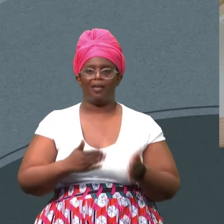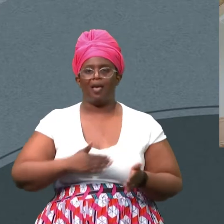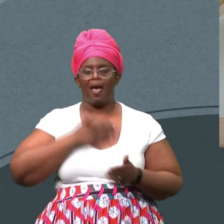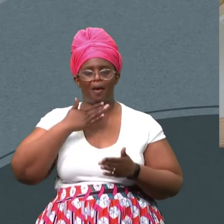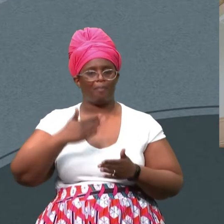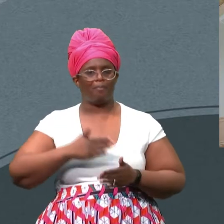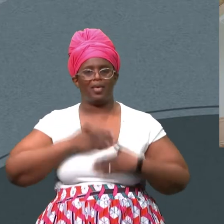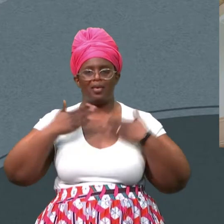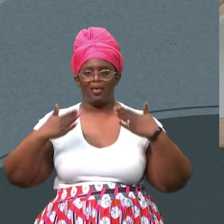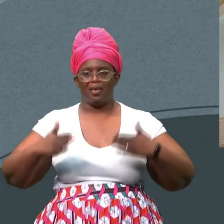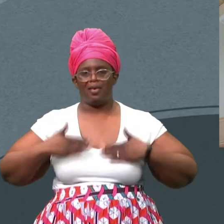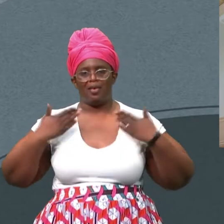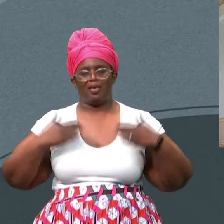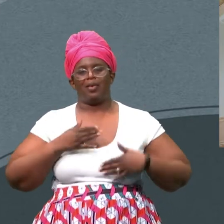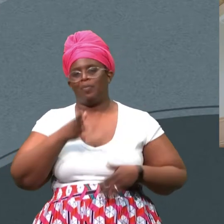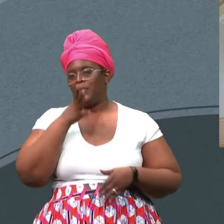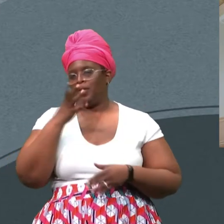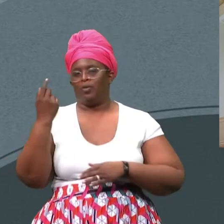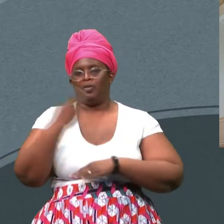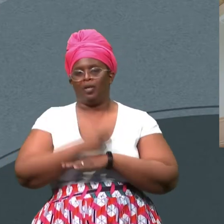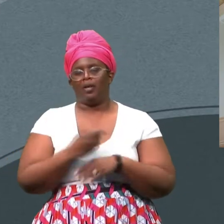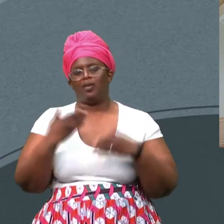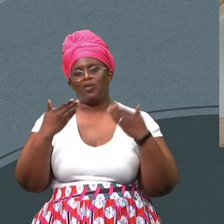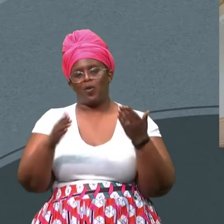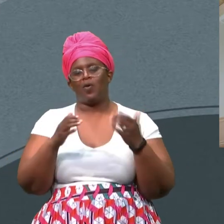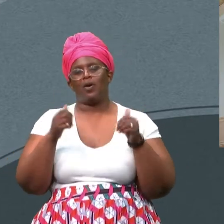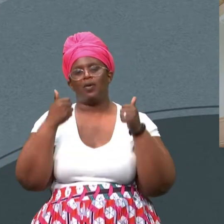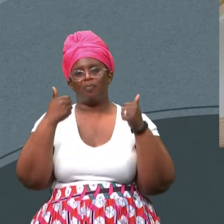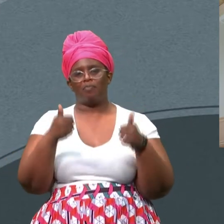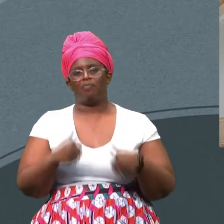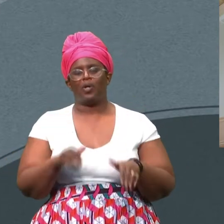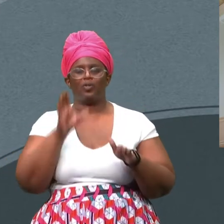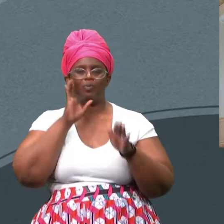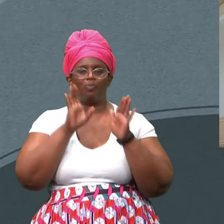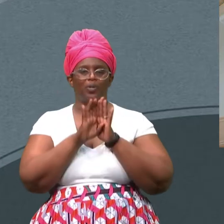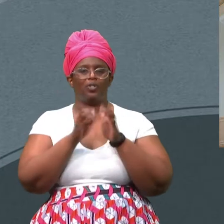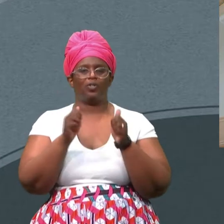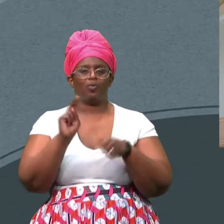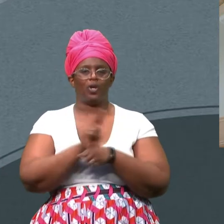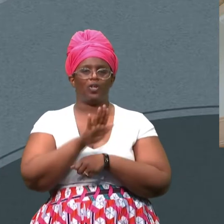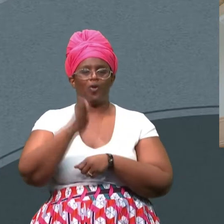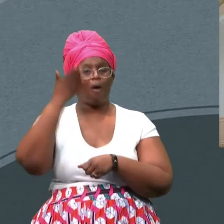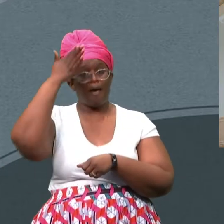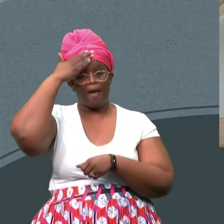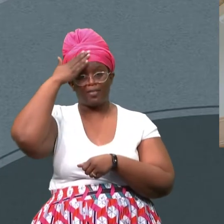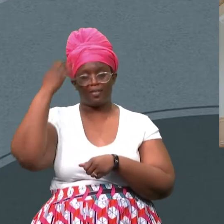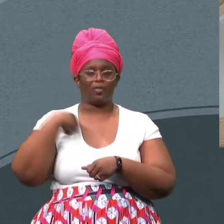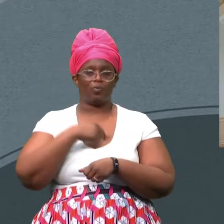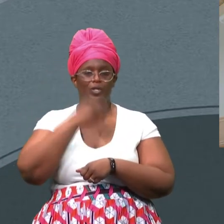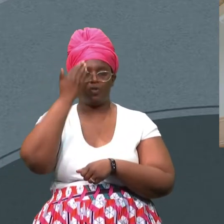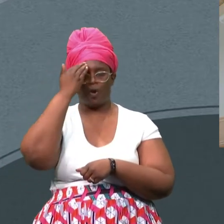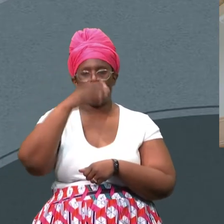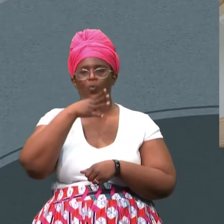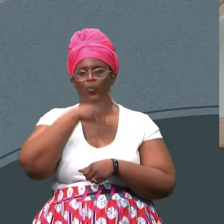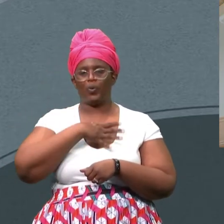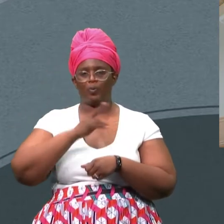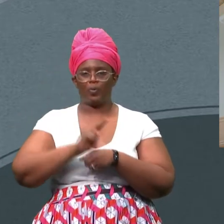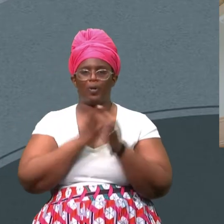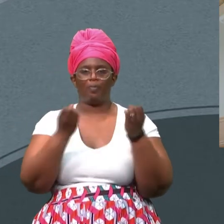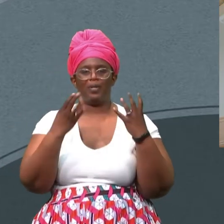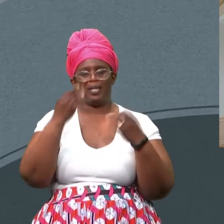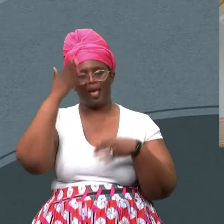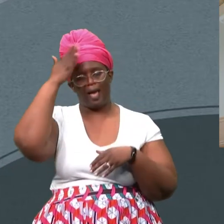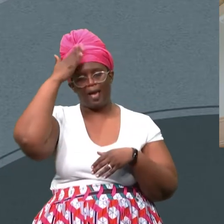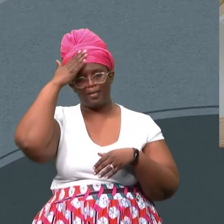Day. Would you post your pictures with your hats? Because we know a woman wears many hats. Would you post your second Sunday